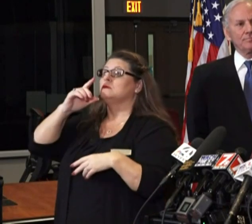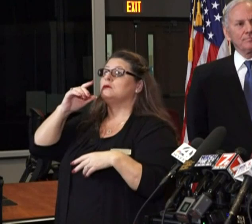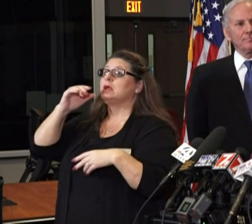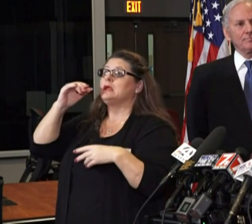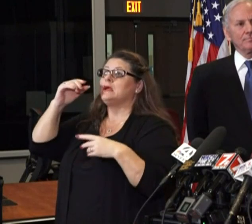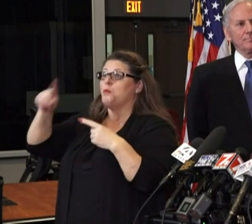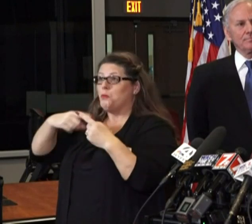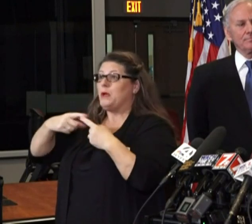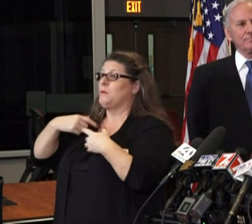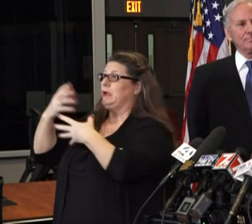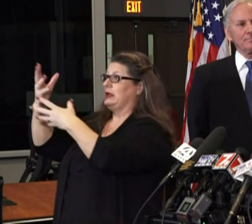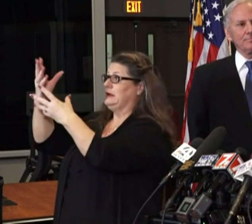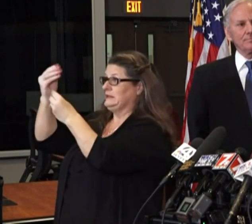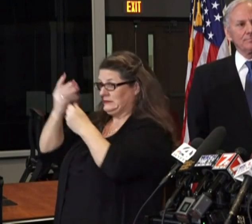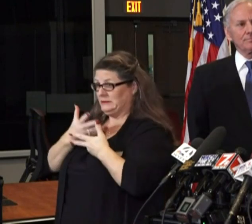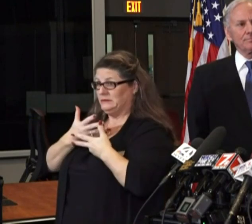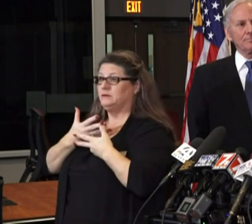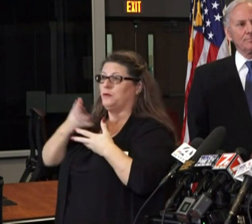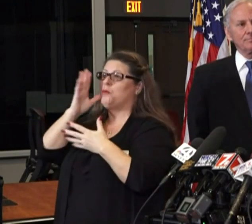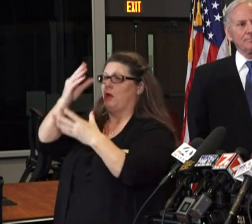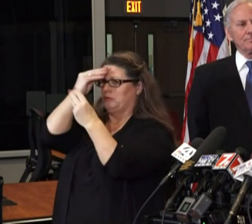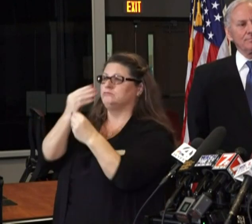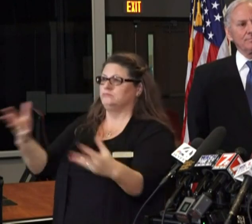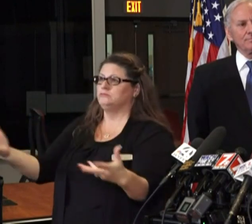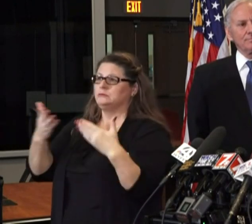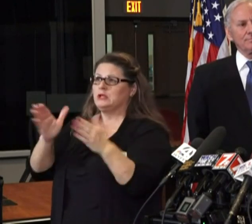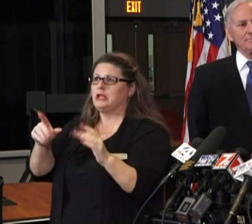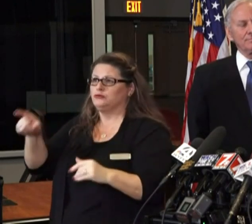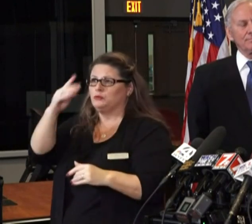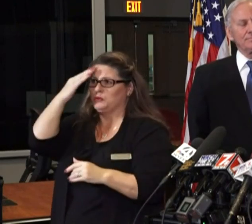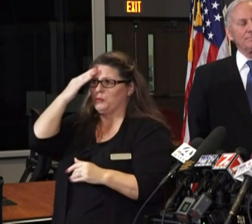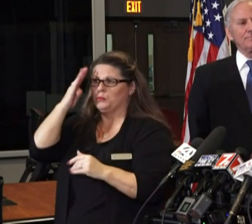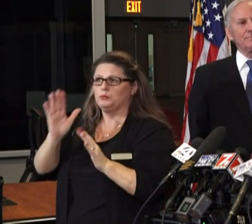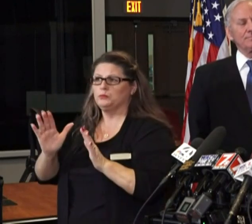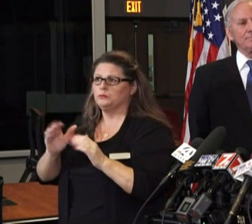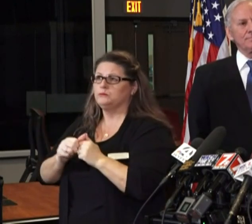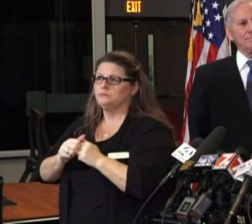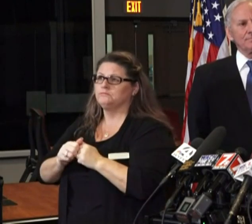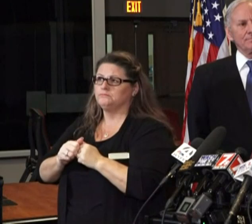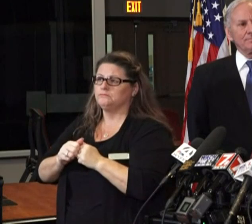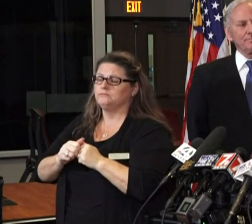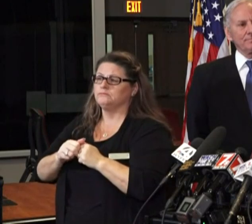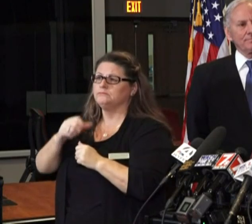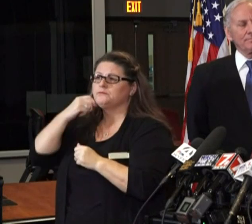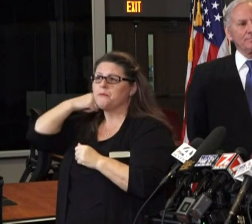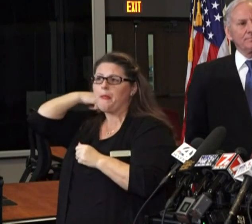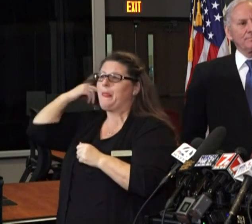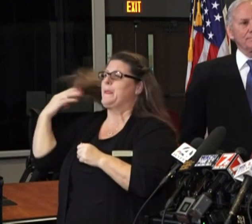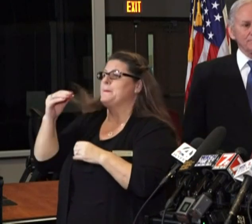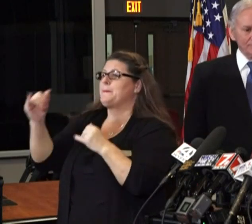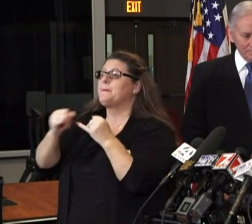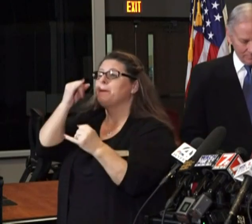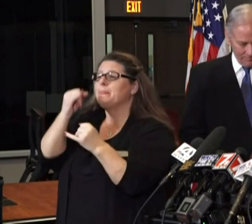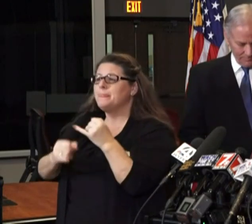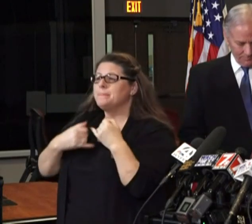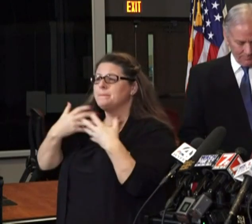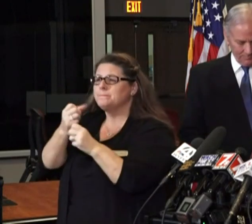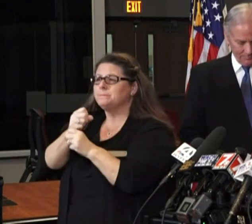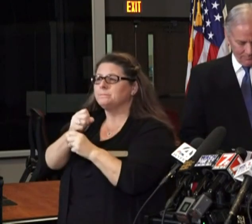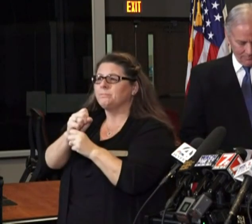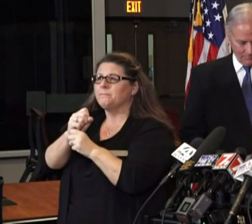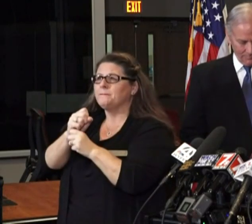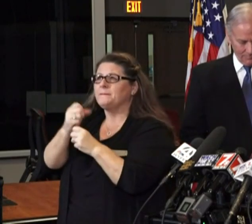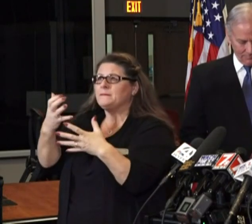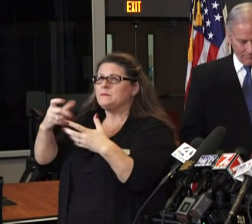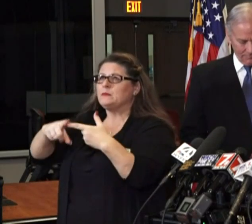that will affect and enable us all to have better capability in this domain. Finally, I'd like to announce